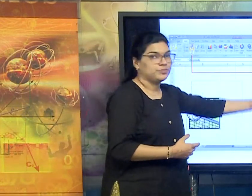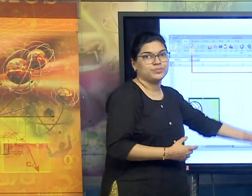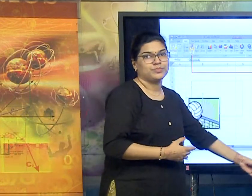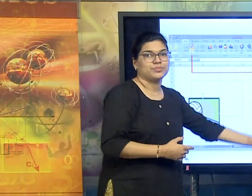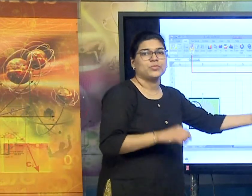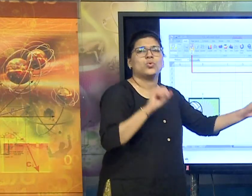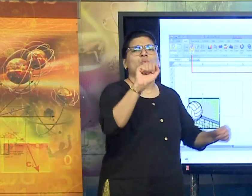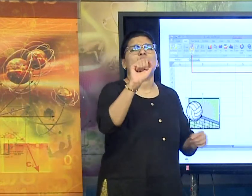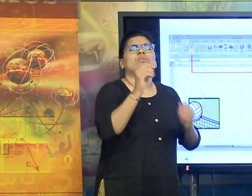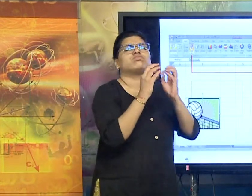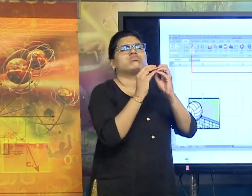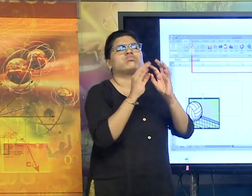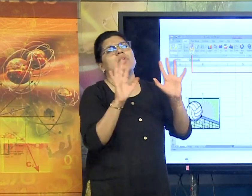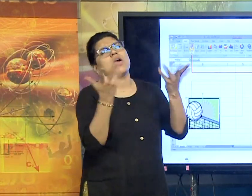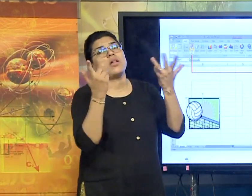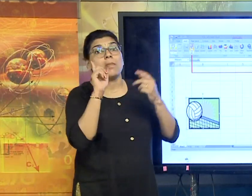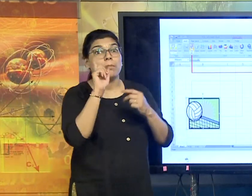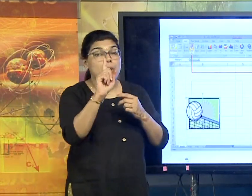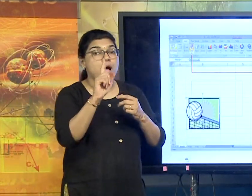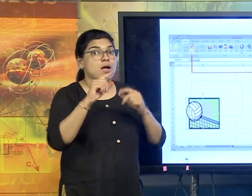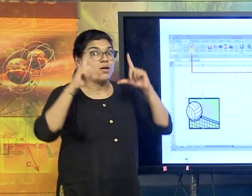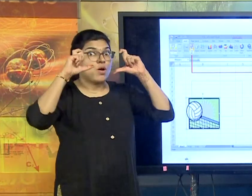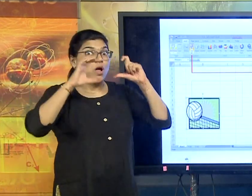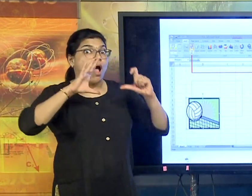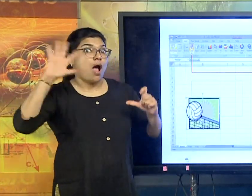the same clip art. You can